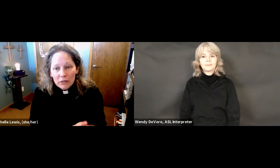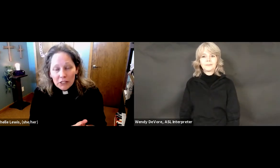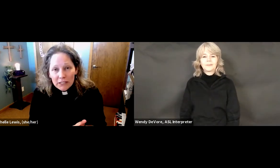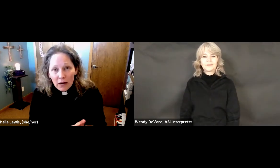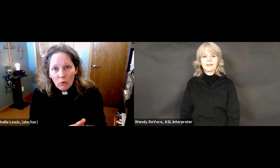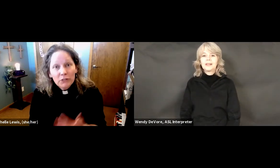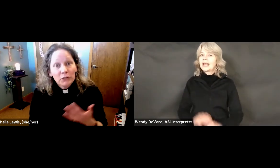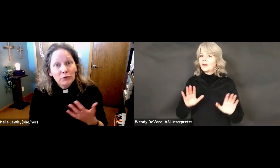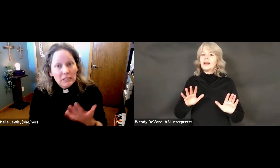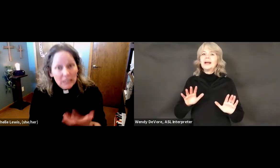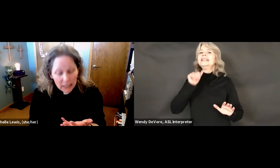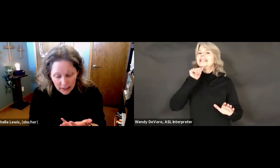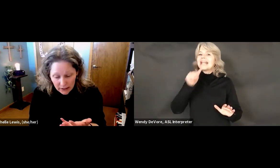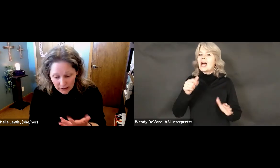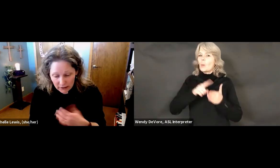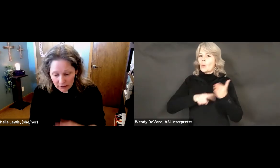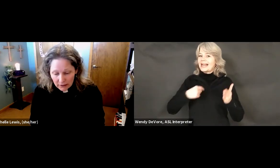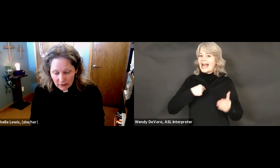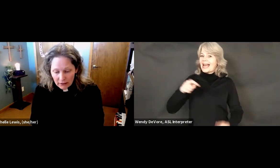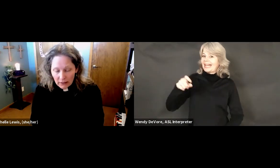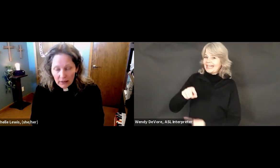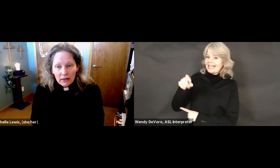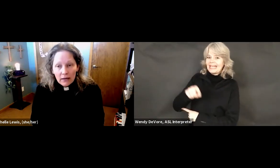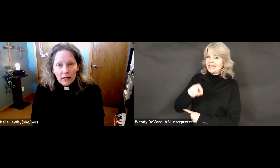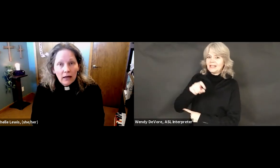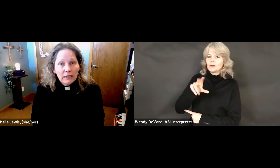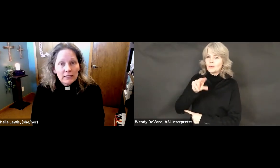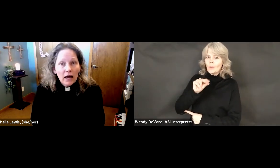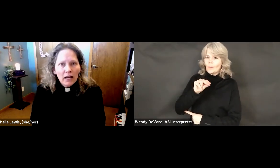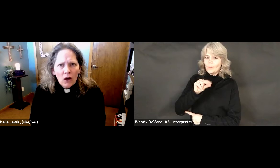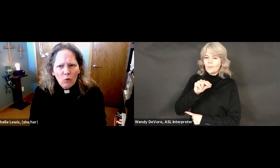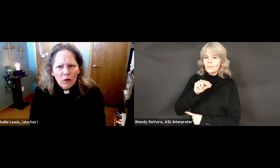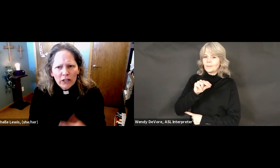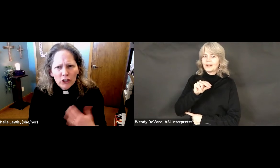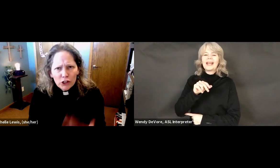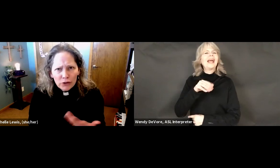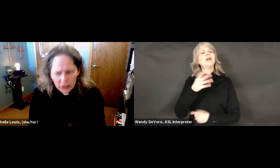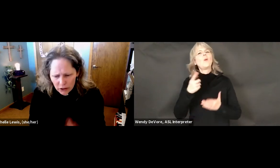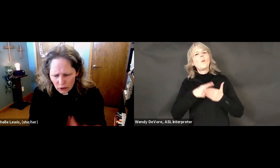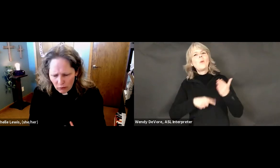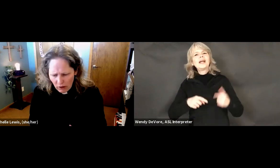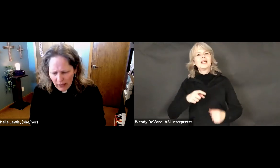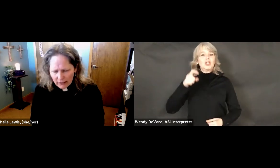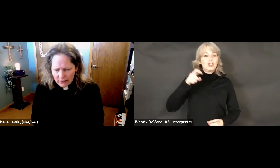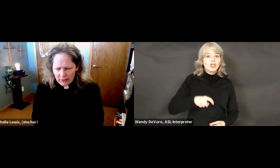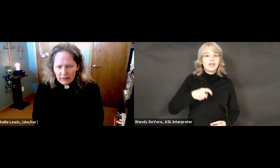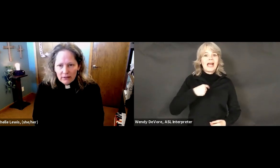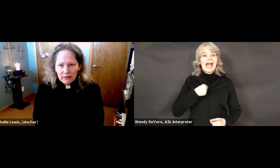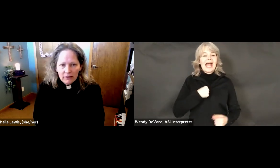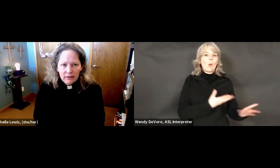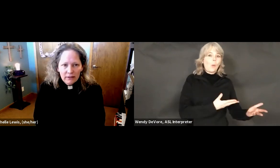Notice the question is not, what do you need? And it's not, what should you want?